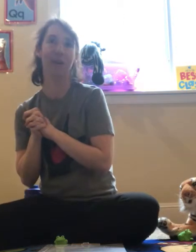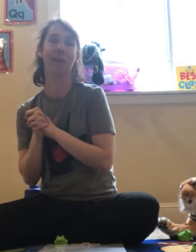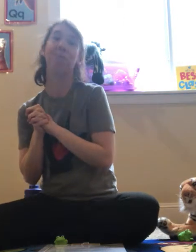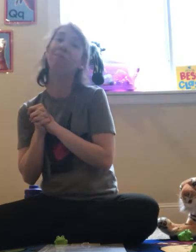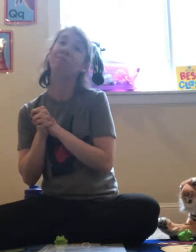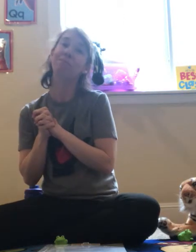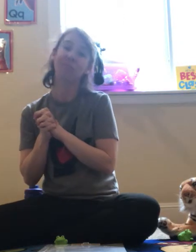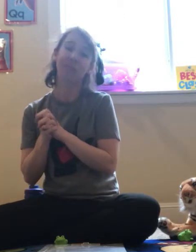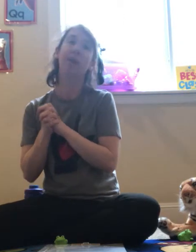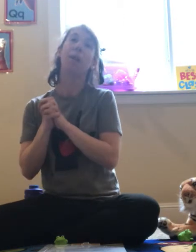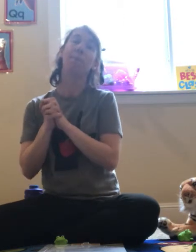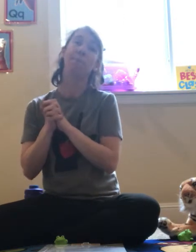go,